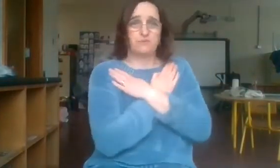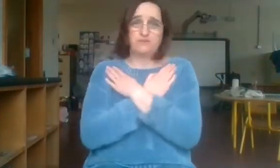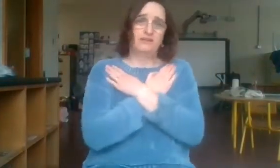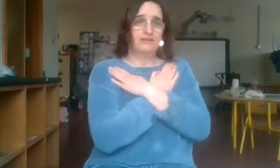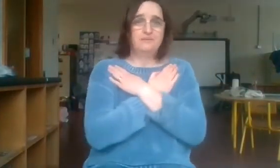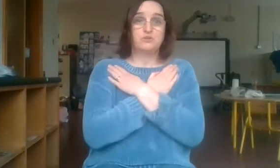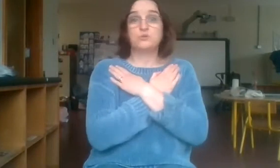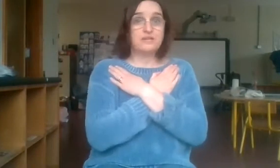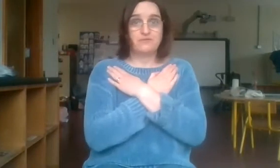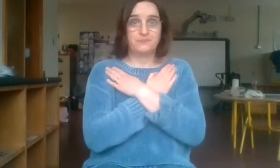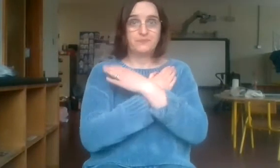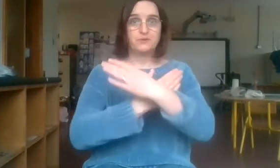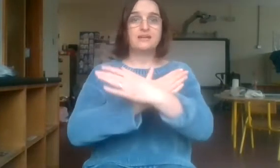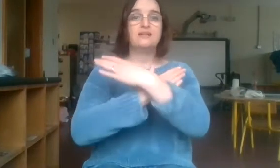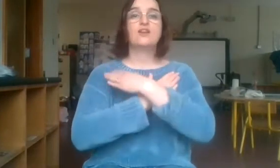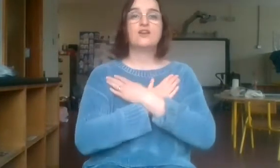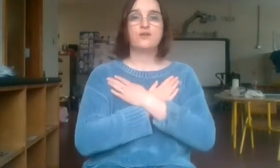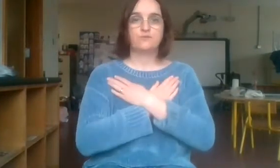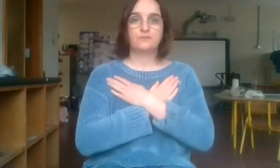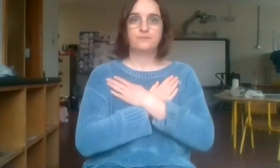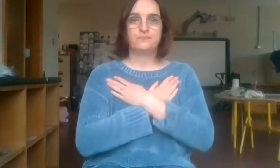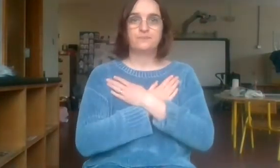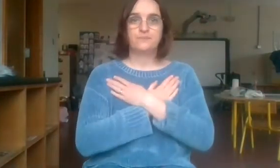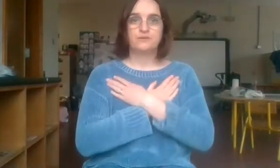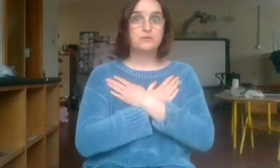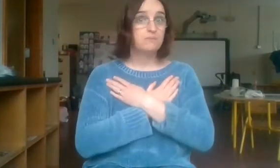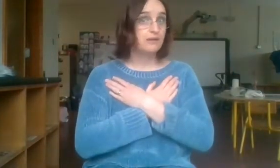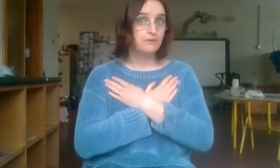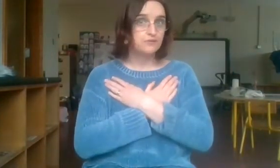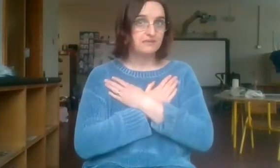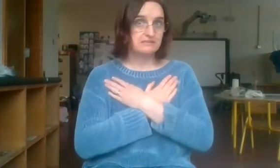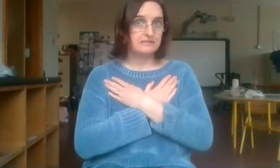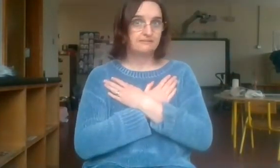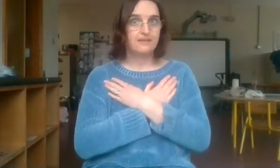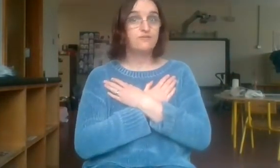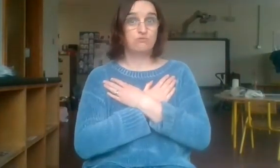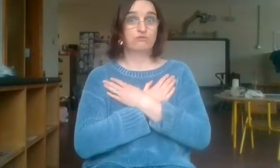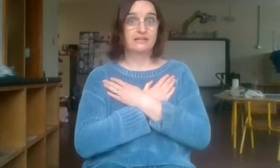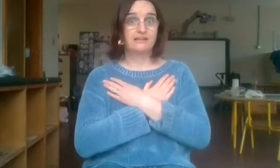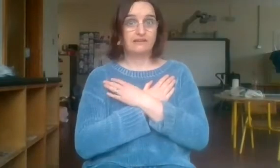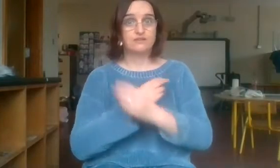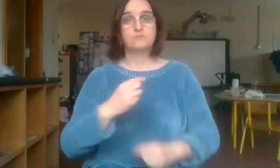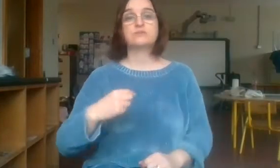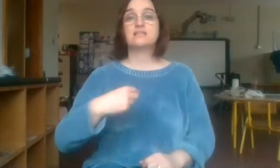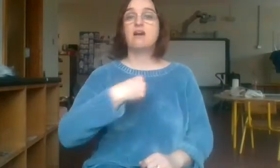move, but you don't have to, okay? Love. So we can make another sentence. If you really like ice cream, you can say,